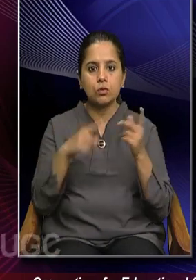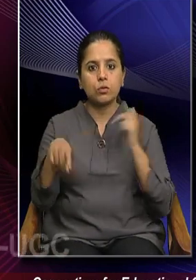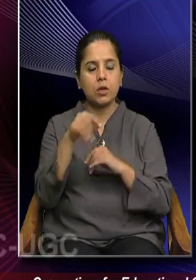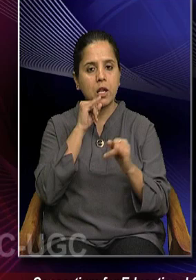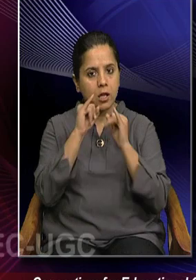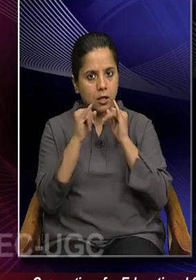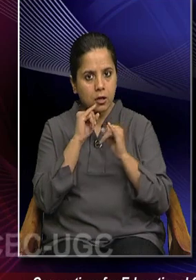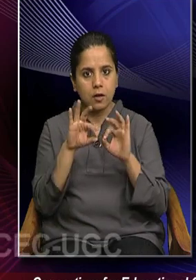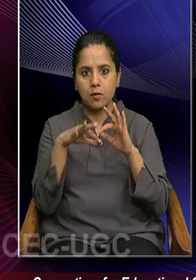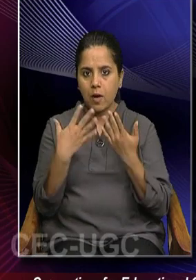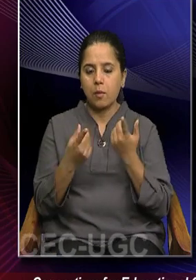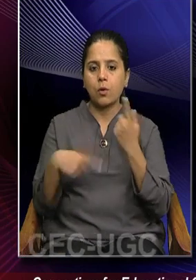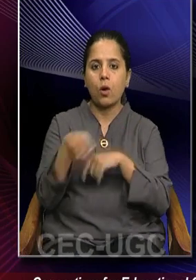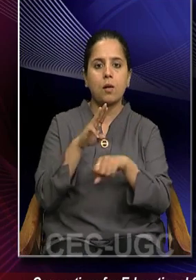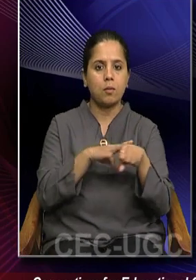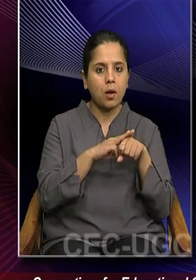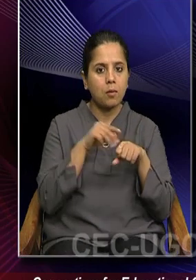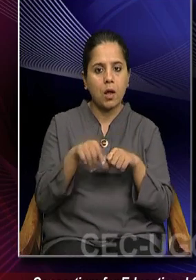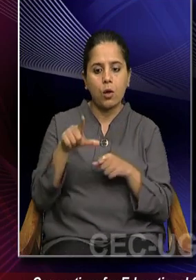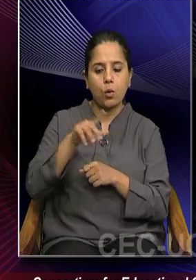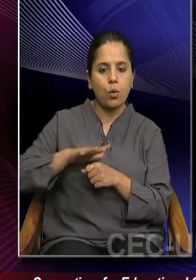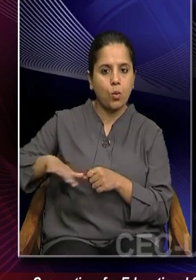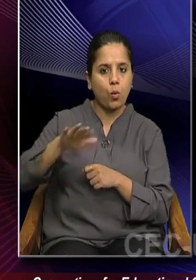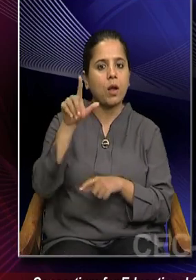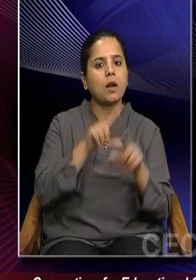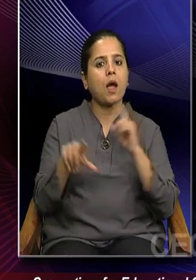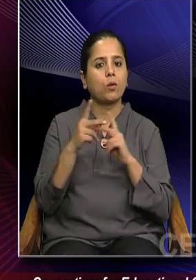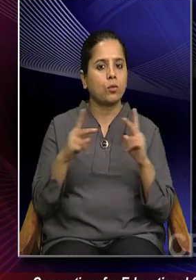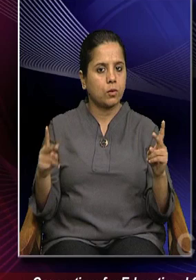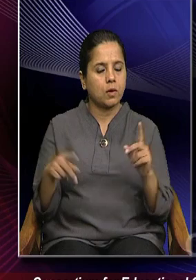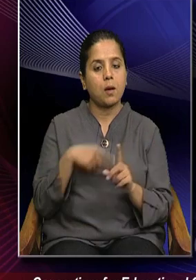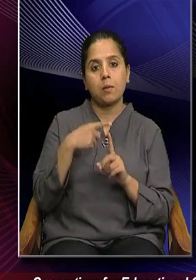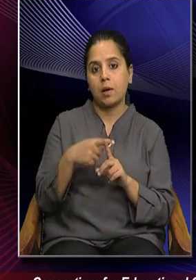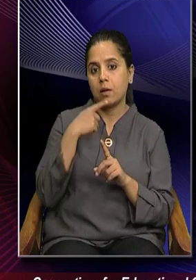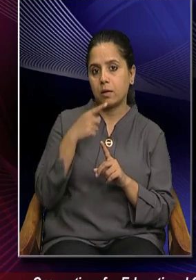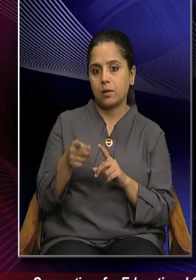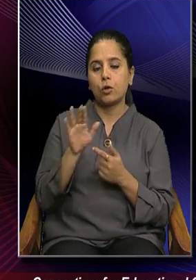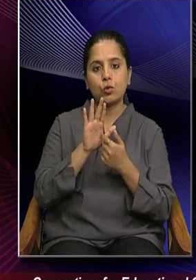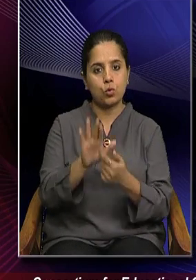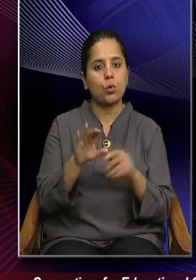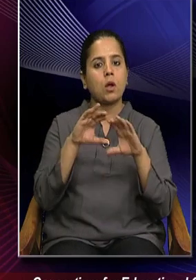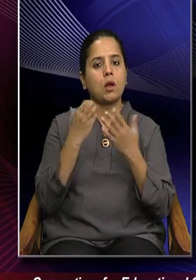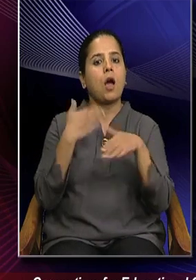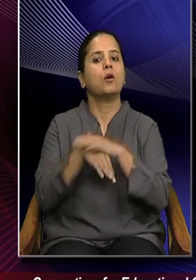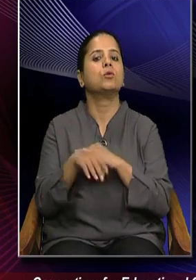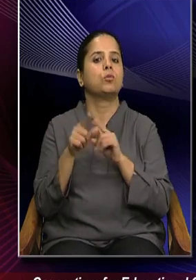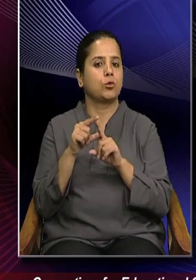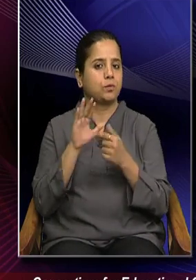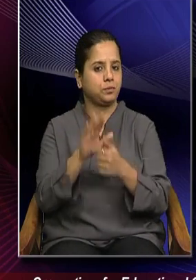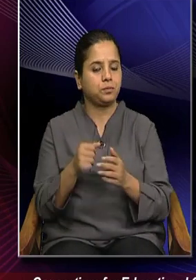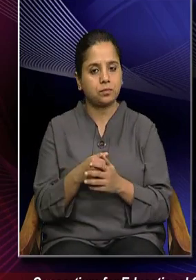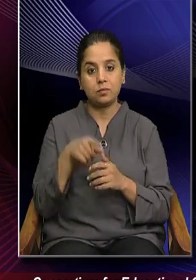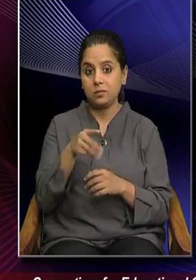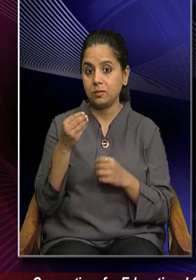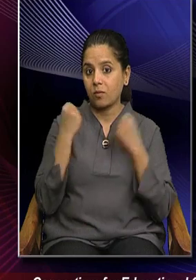interview the family members in the regional languages and present in the classroom. So, these were